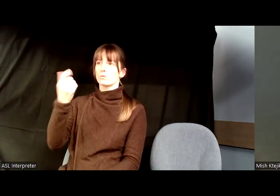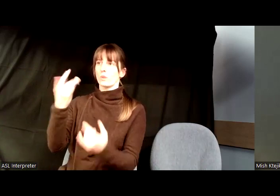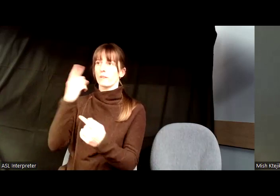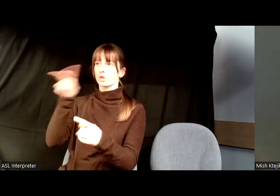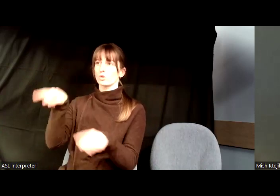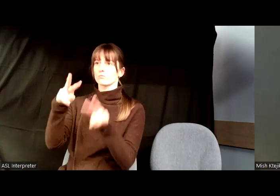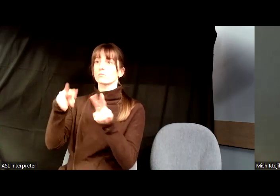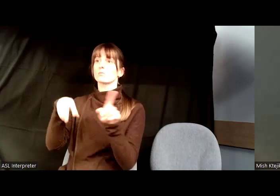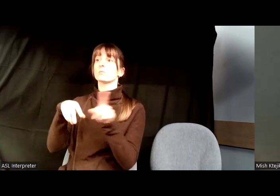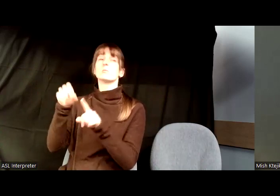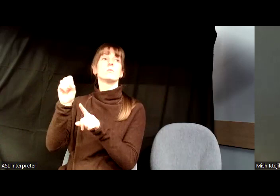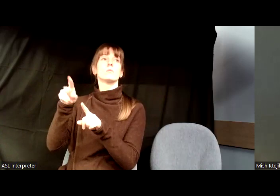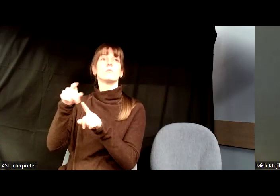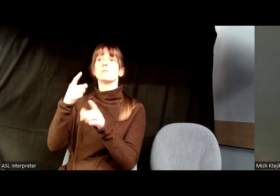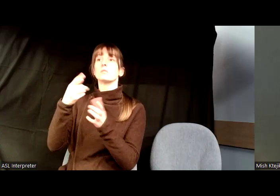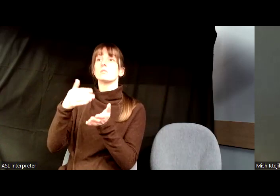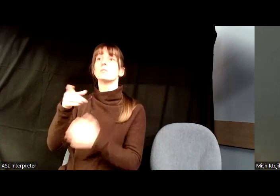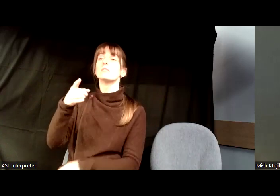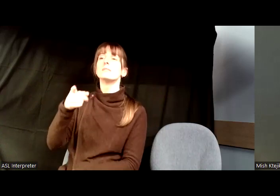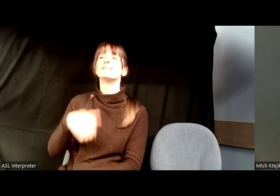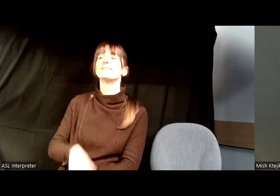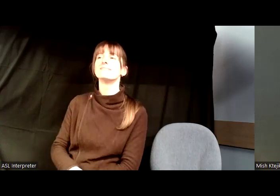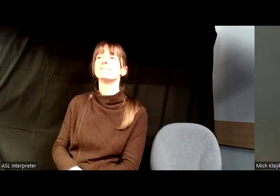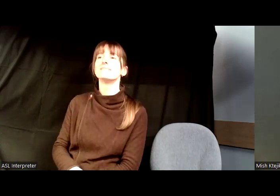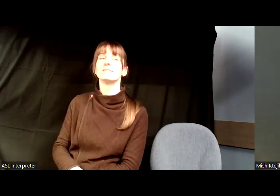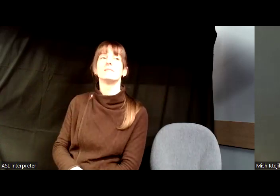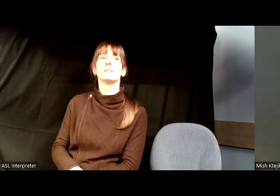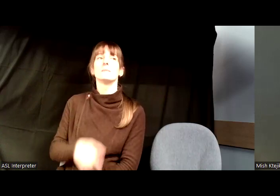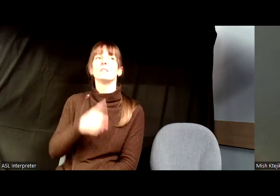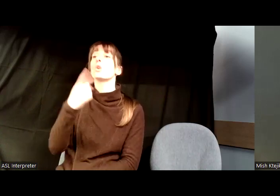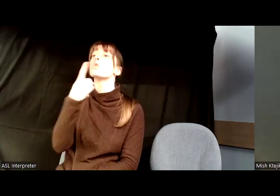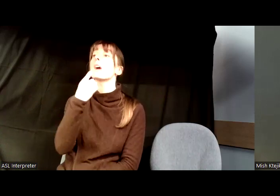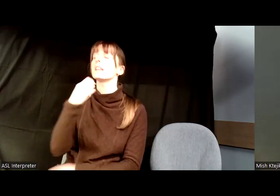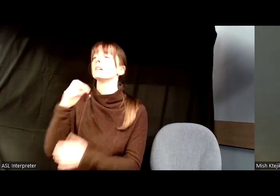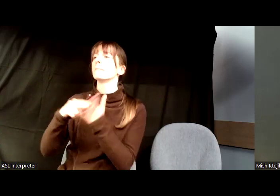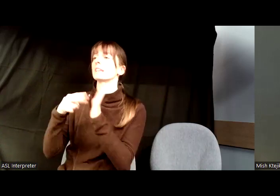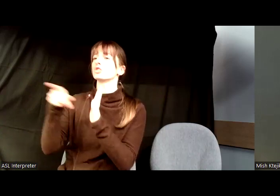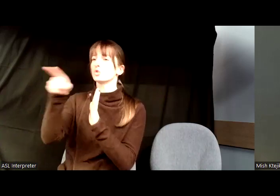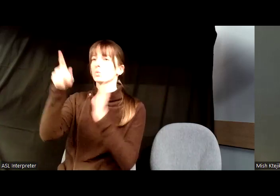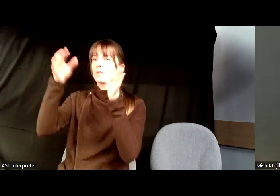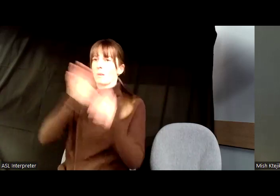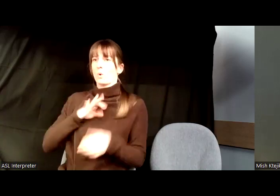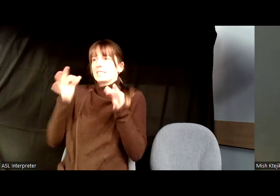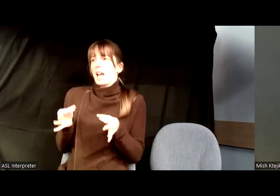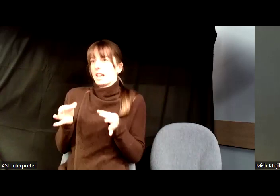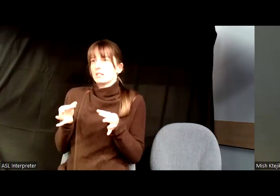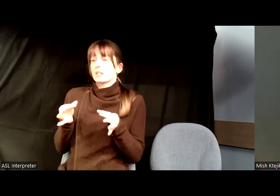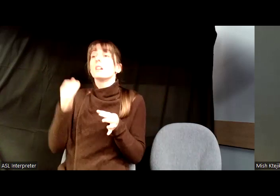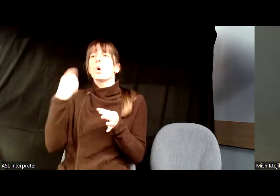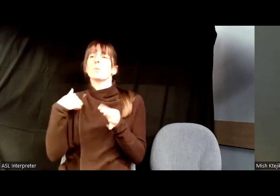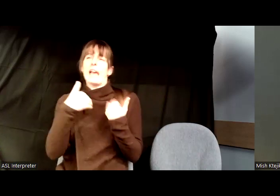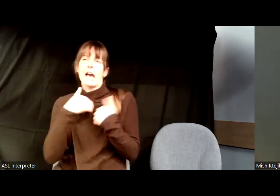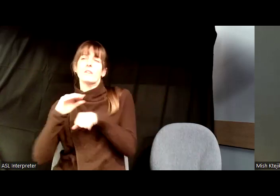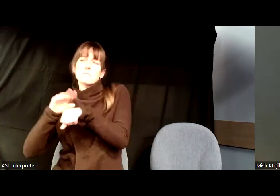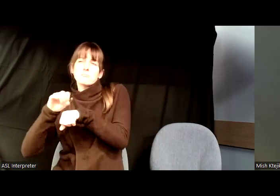Can you repeat what they said? Sorry, go ahead. Okay. And then next page is